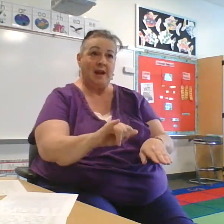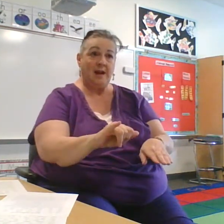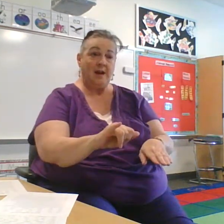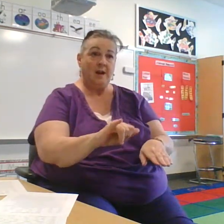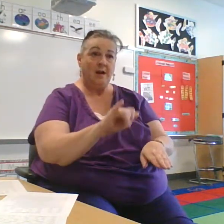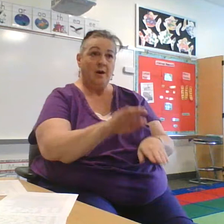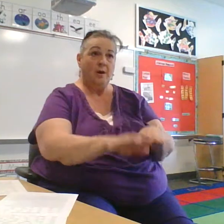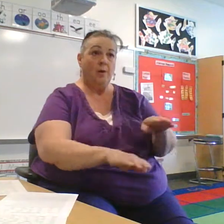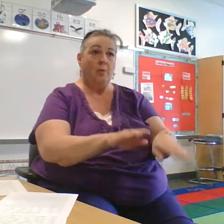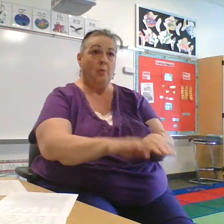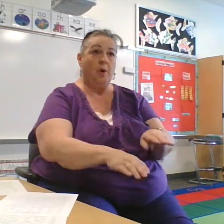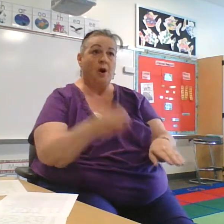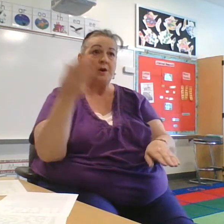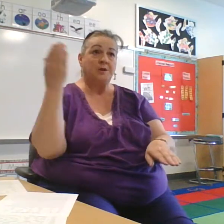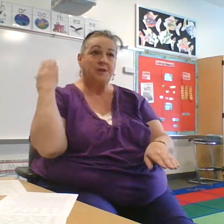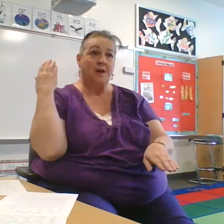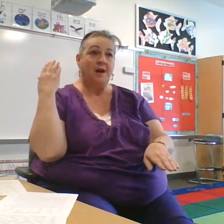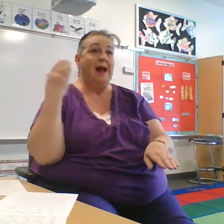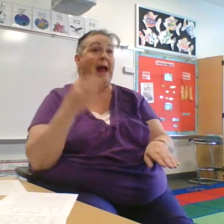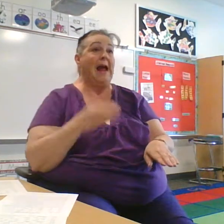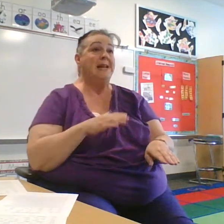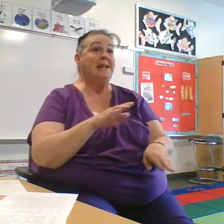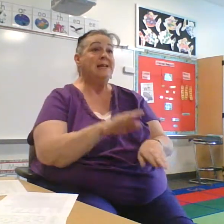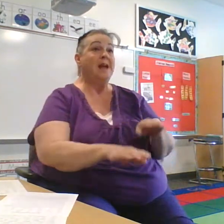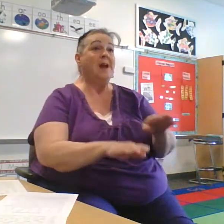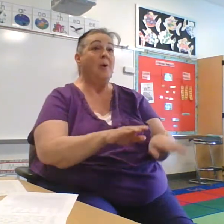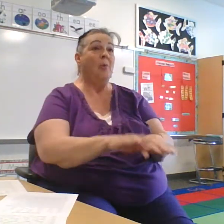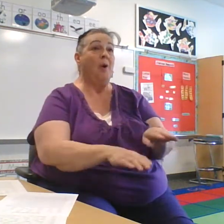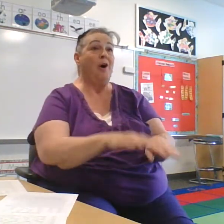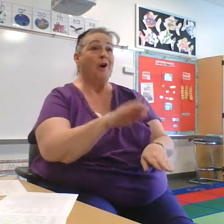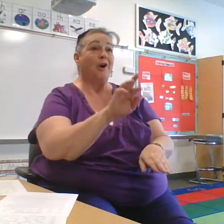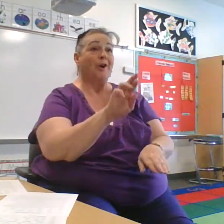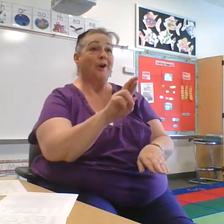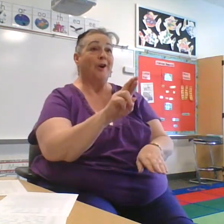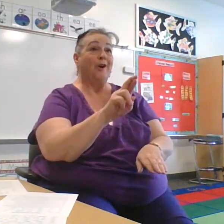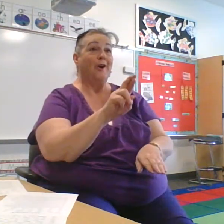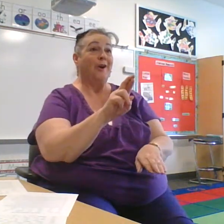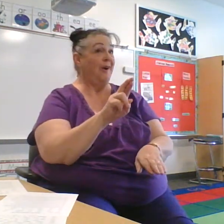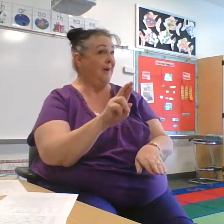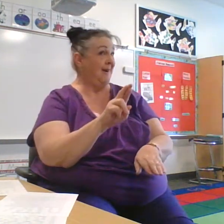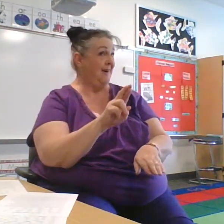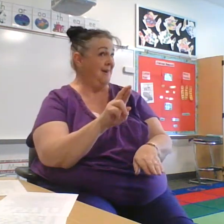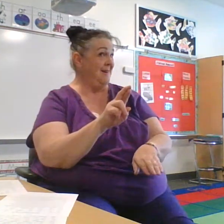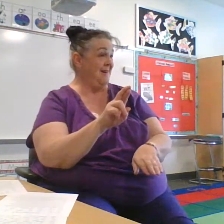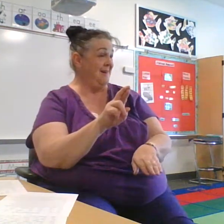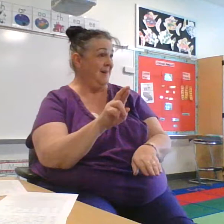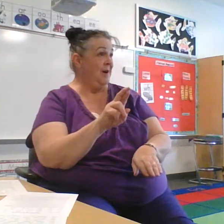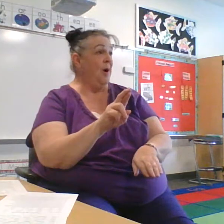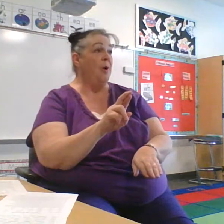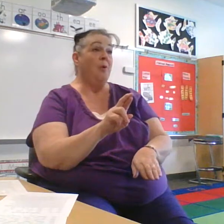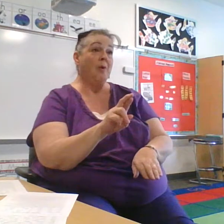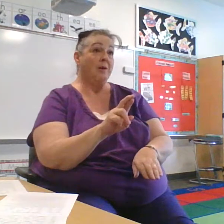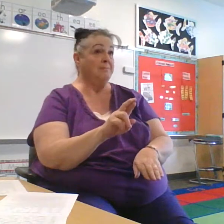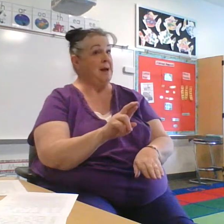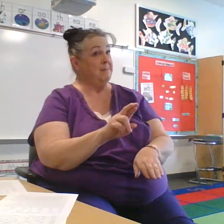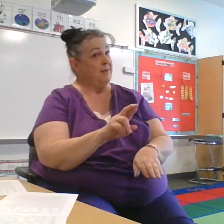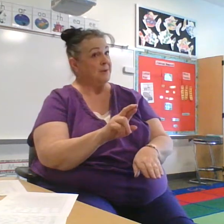walking, walked, and he is a walker. Okay. Ah. Or my mother,